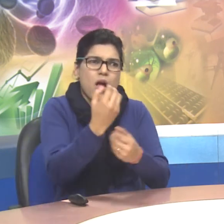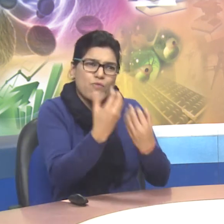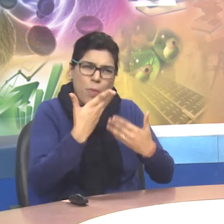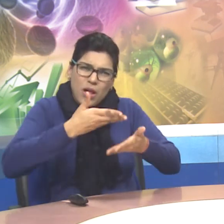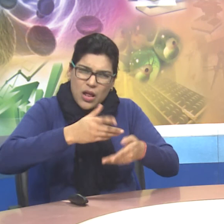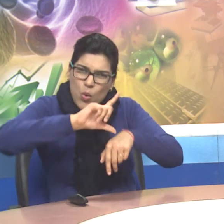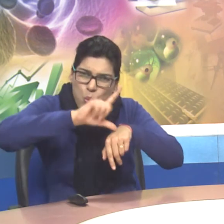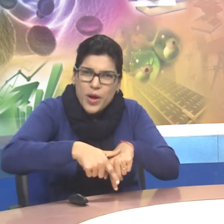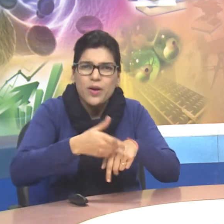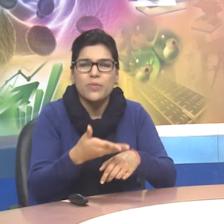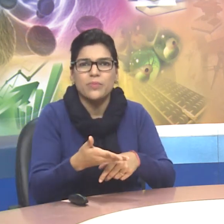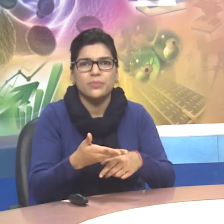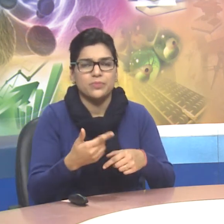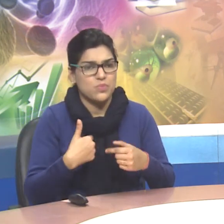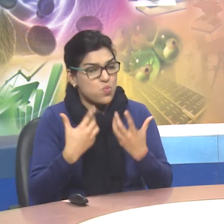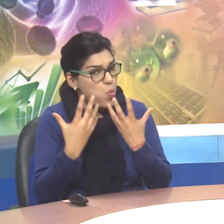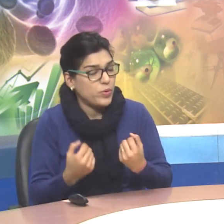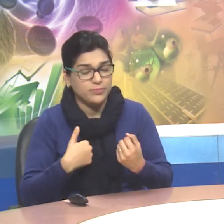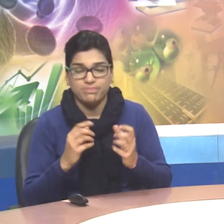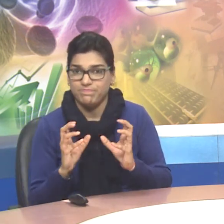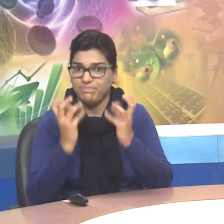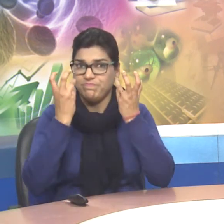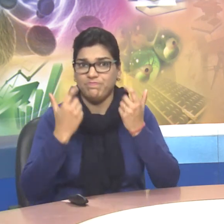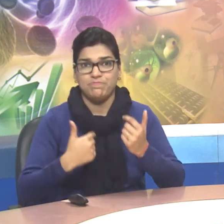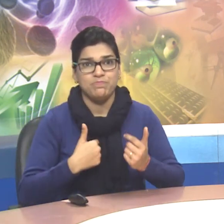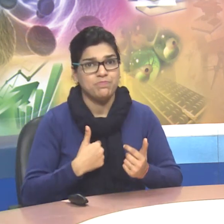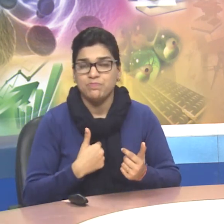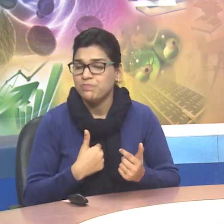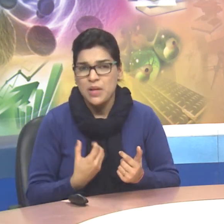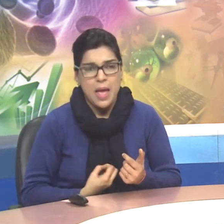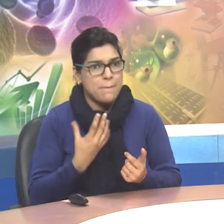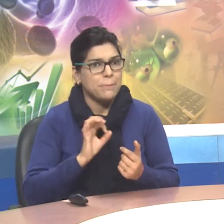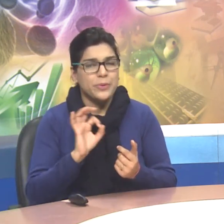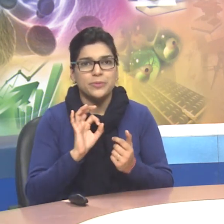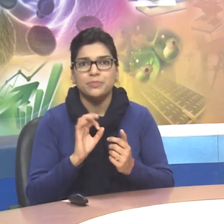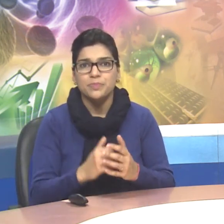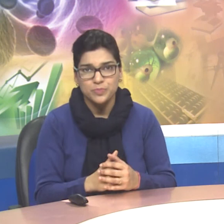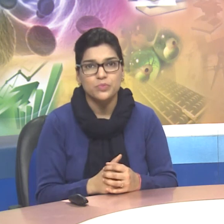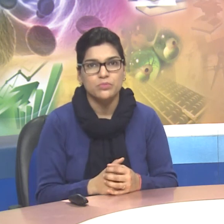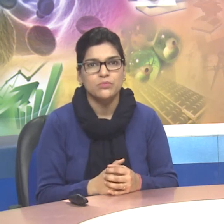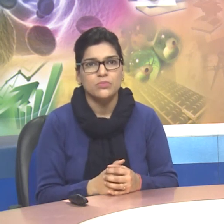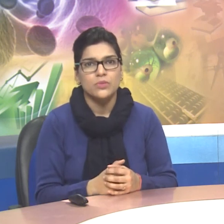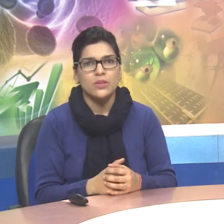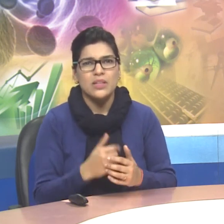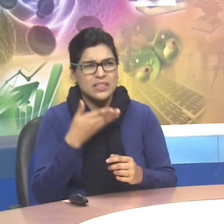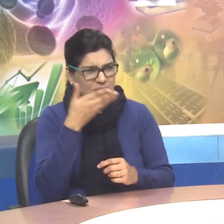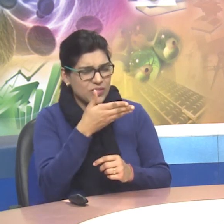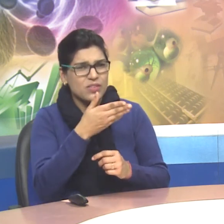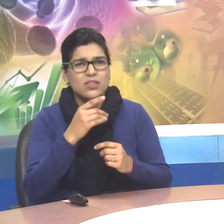I wanted to scream. Too late. Look,